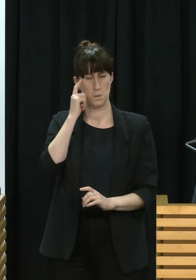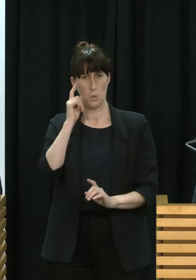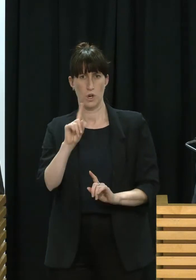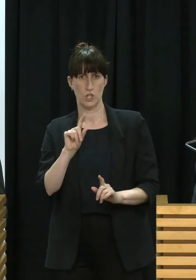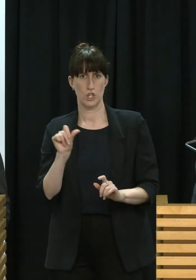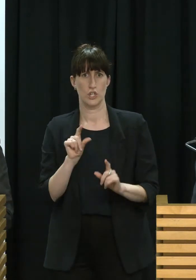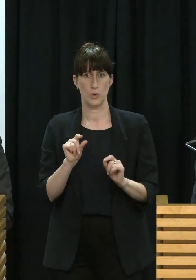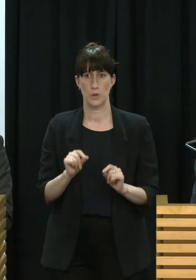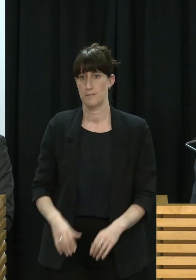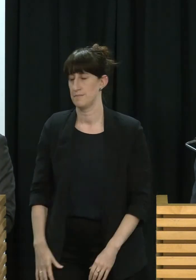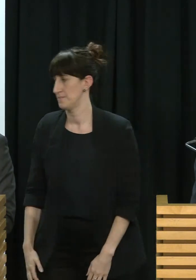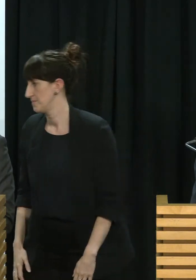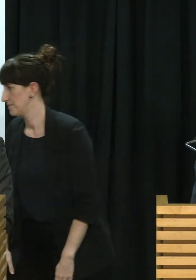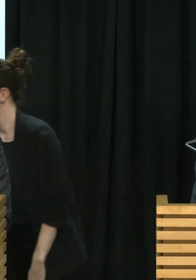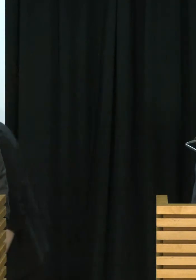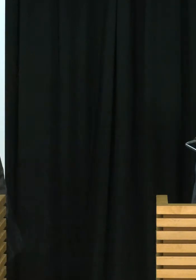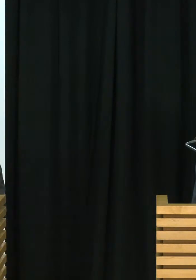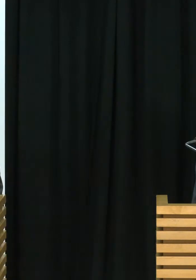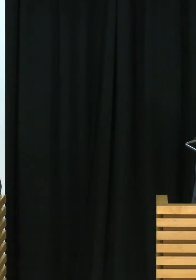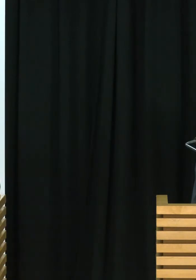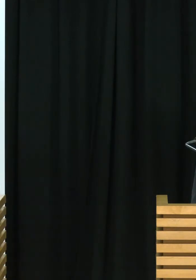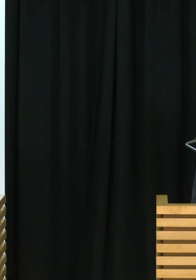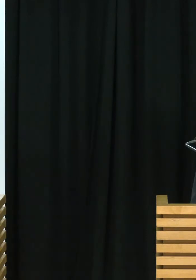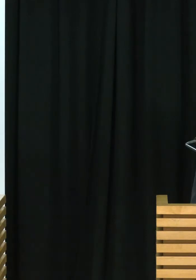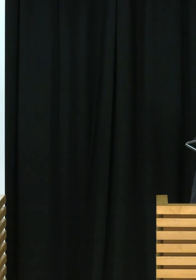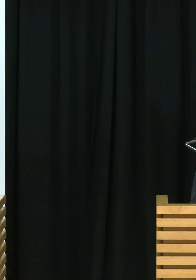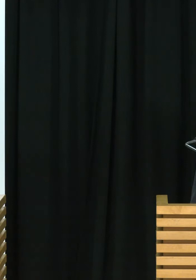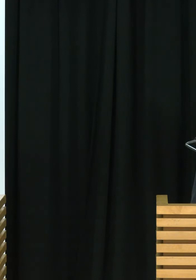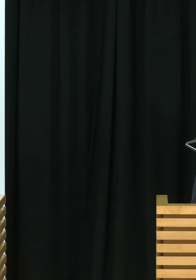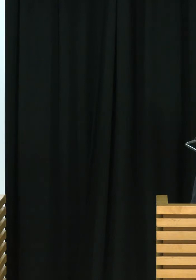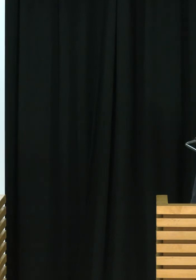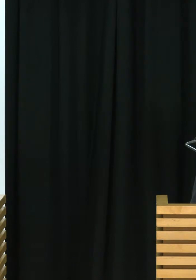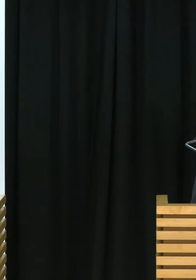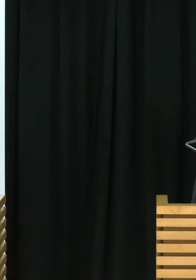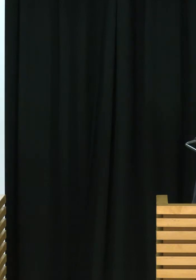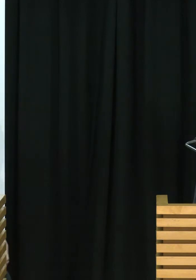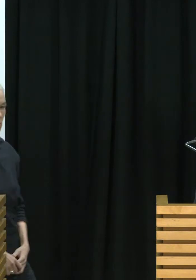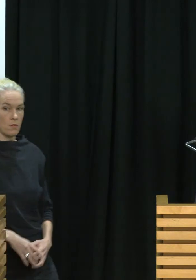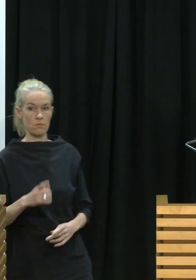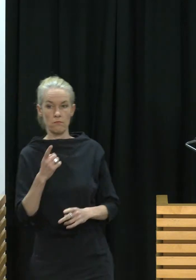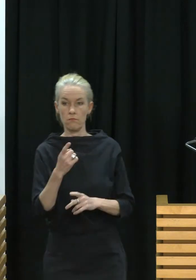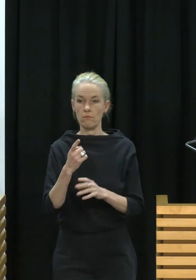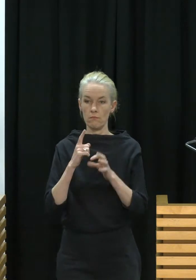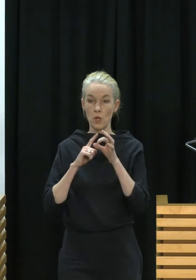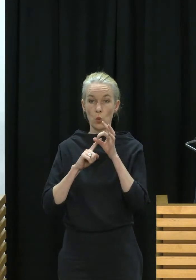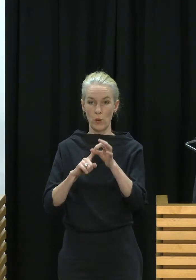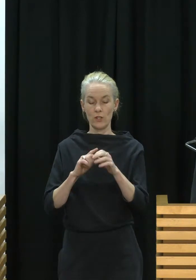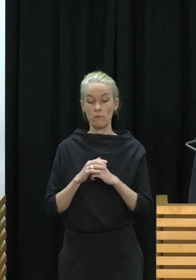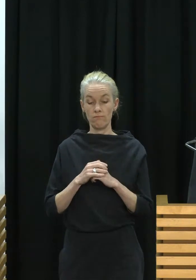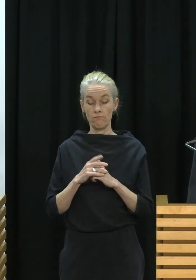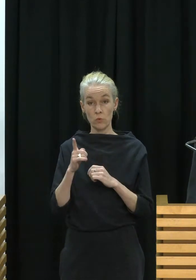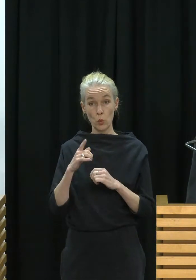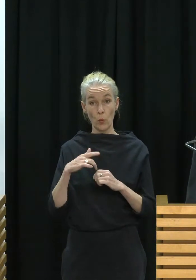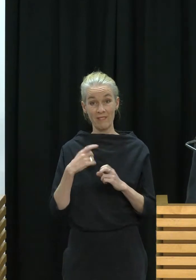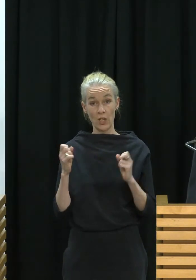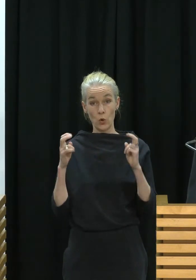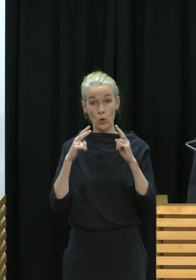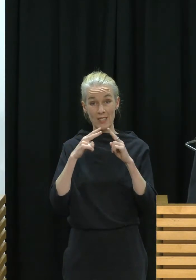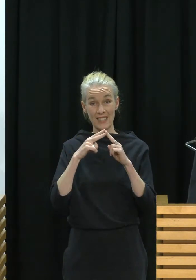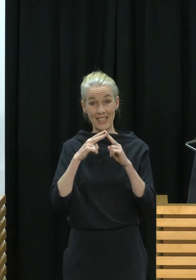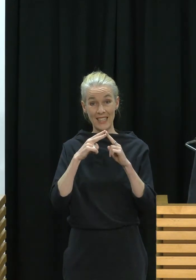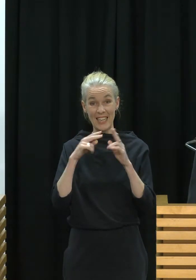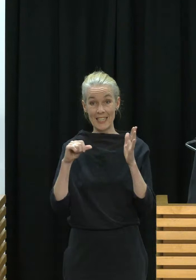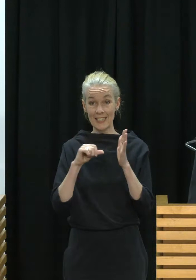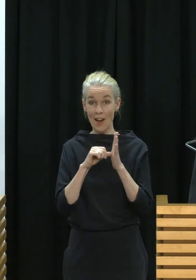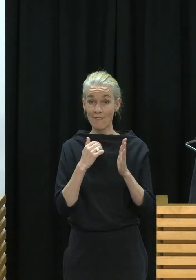happen next. Is Sydney lockdown hard enough? It's not as hard as the Victoria lockdown was. Is it hard enough for you to consider it? Because with the Victoria lockdown, you essentially considered it